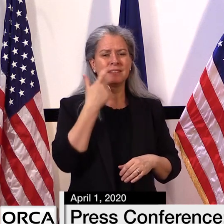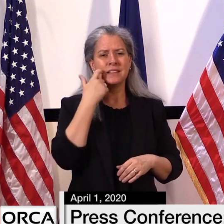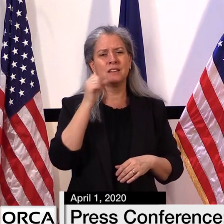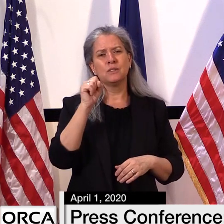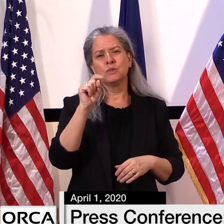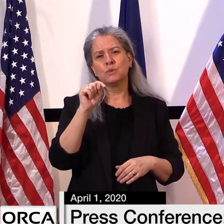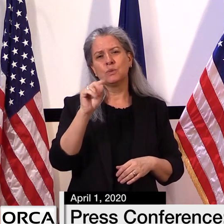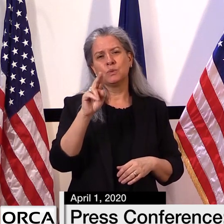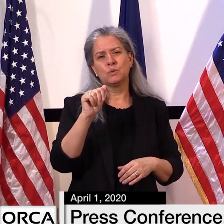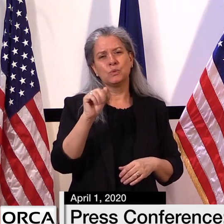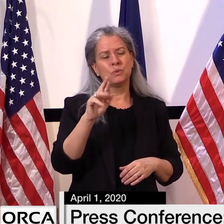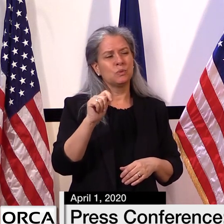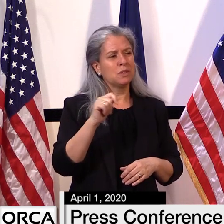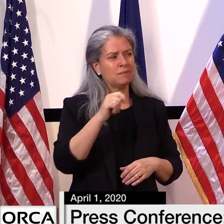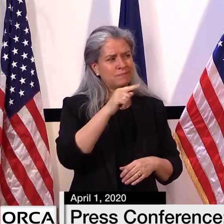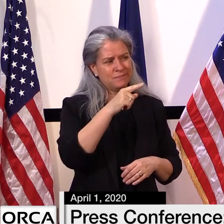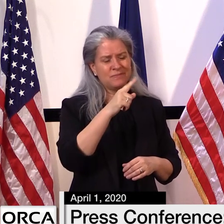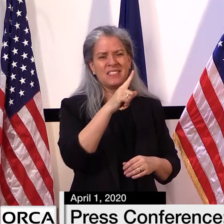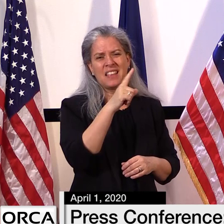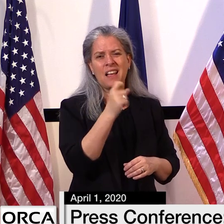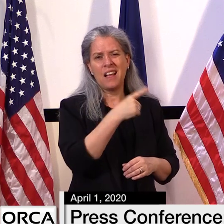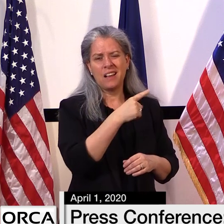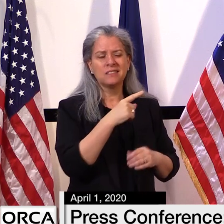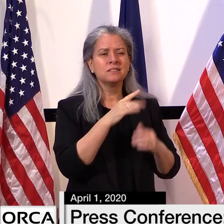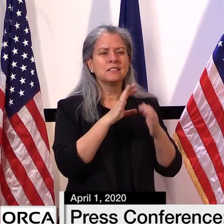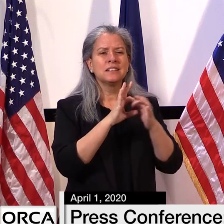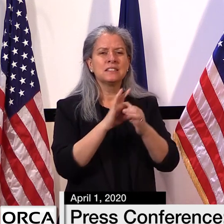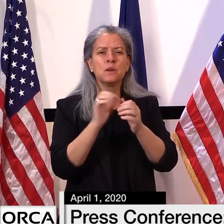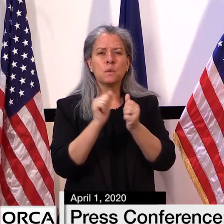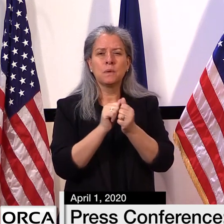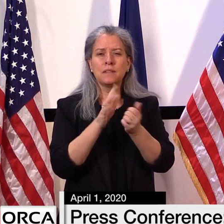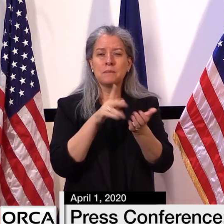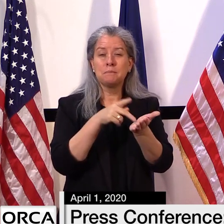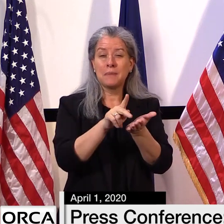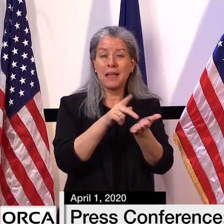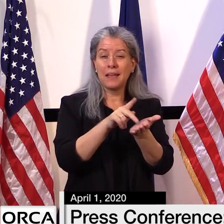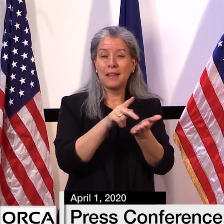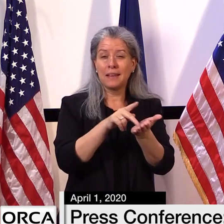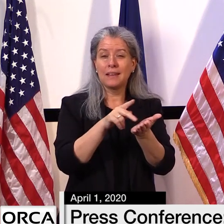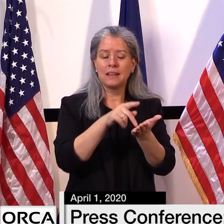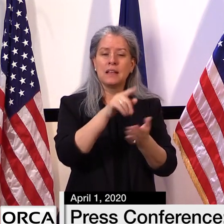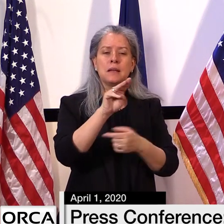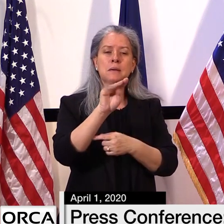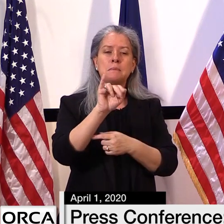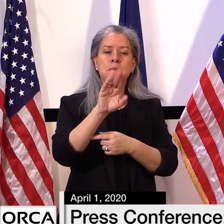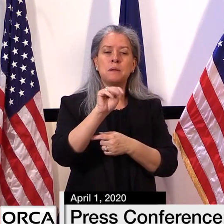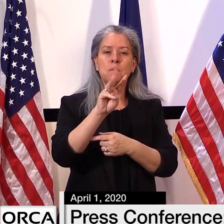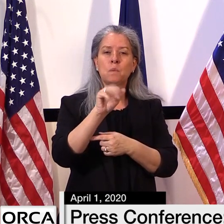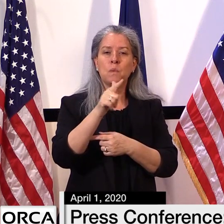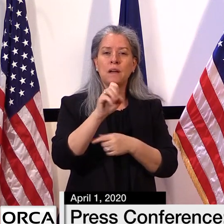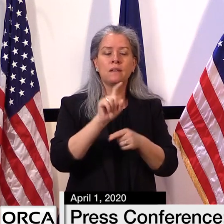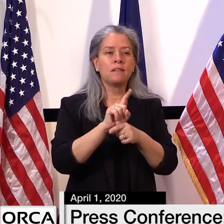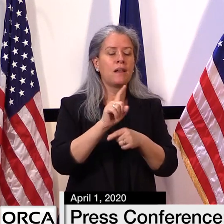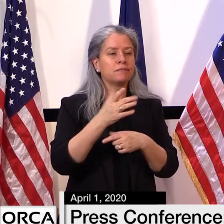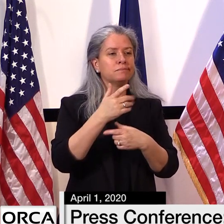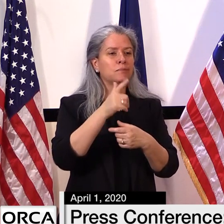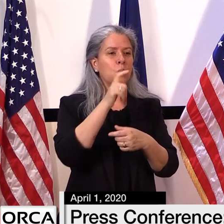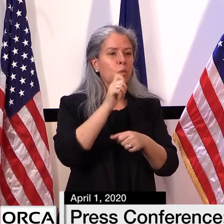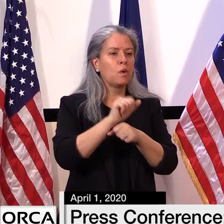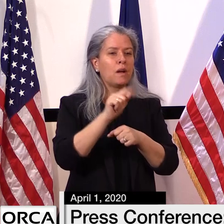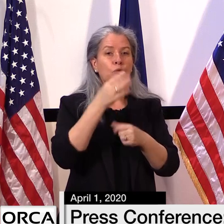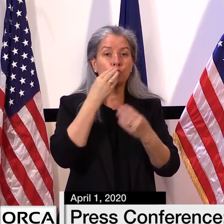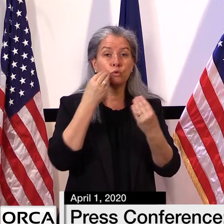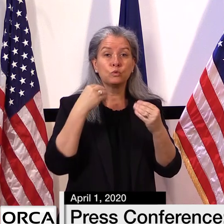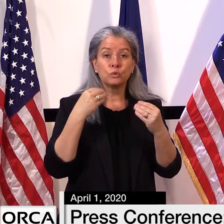question earlier regarding some of the minimum wage but essential workers. Earlier